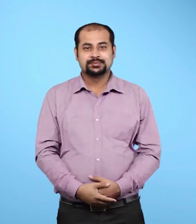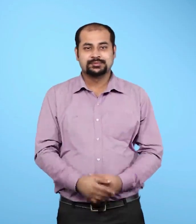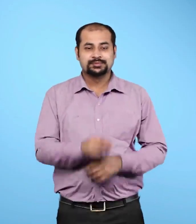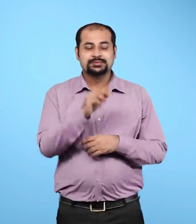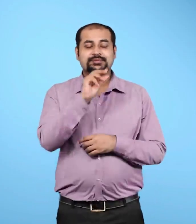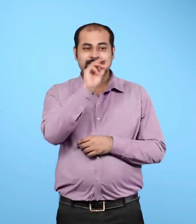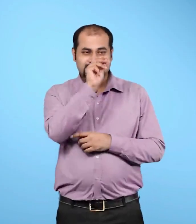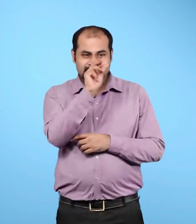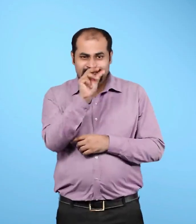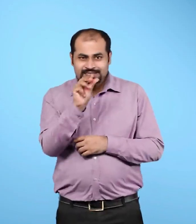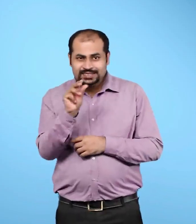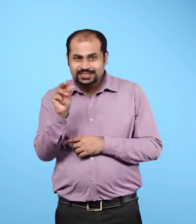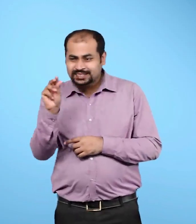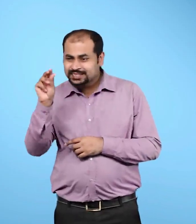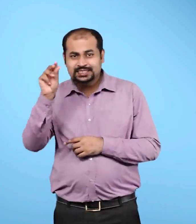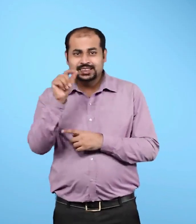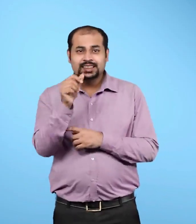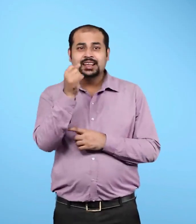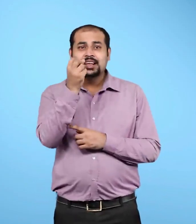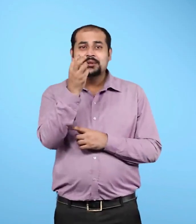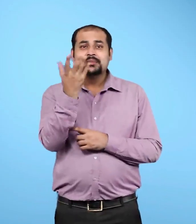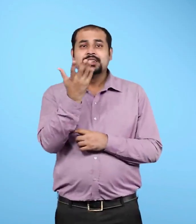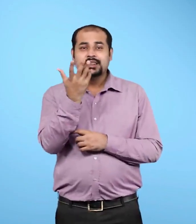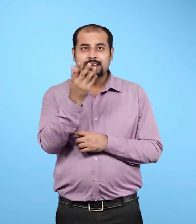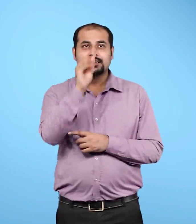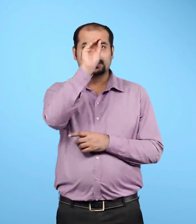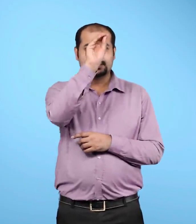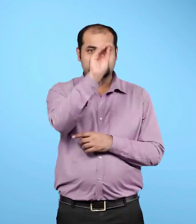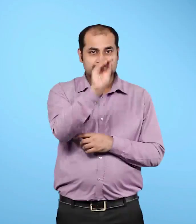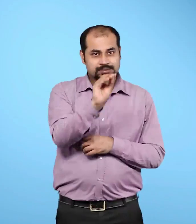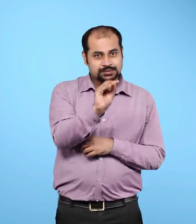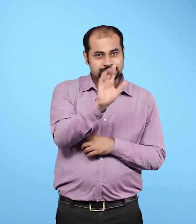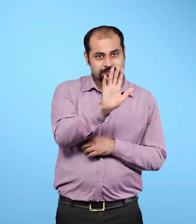and suggesting that the beads can be written as numbers